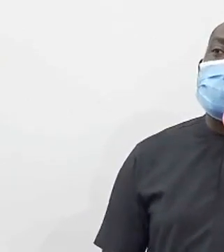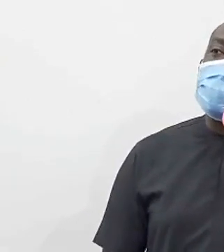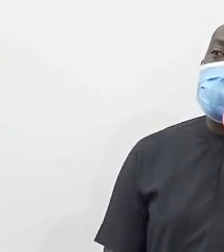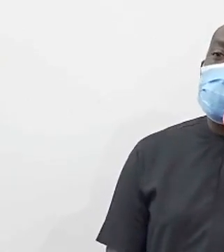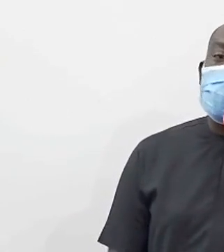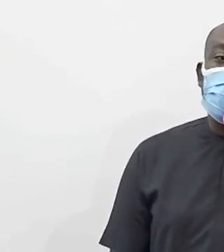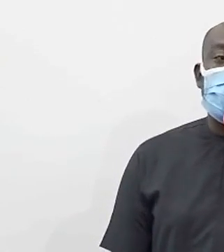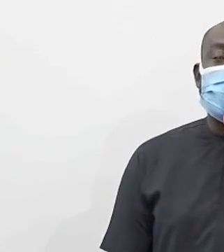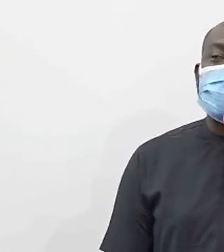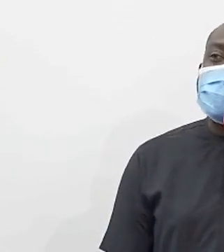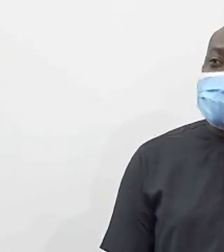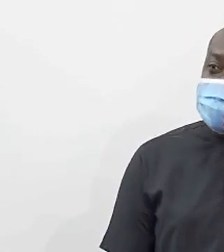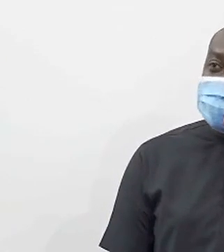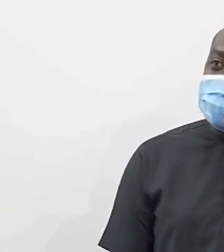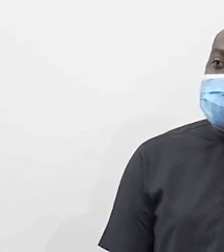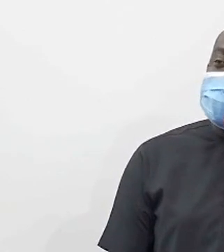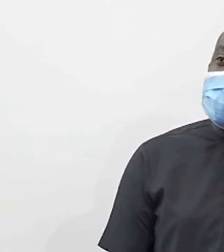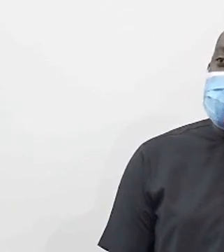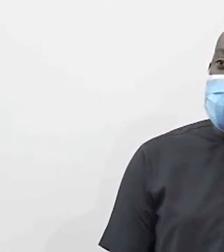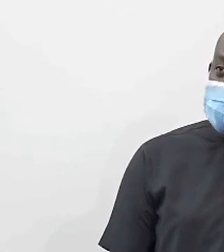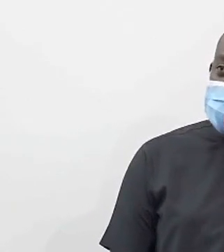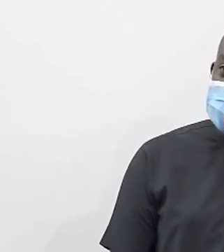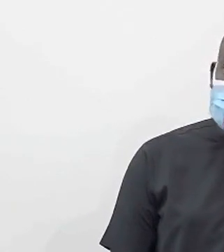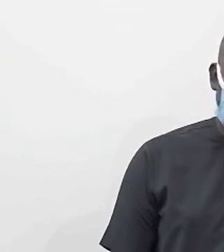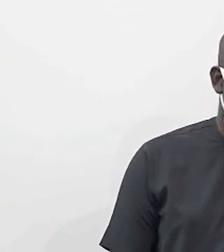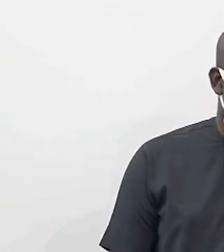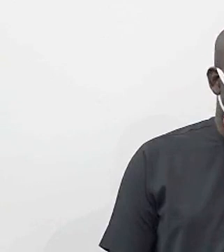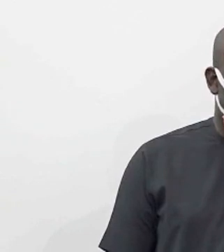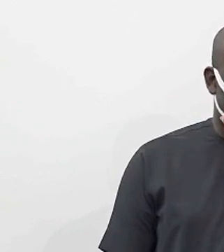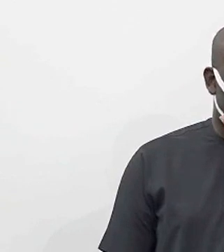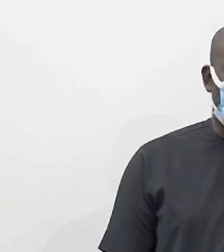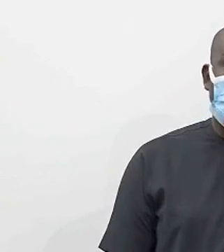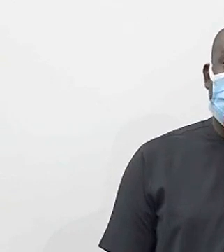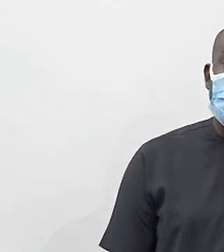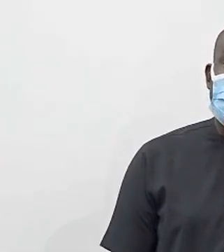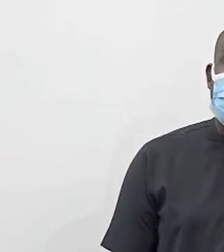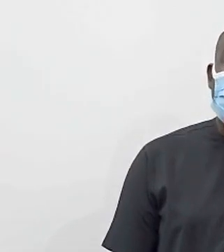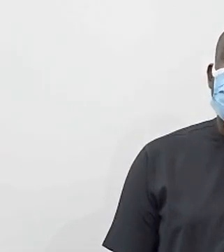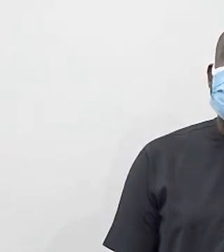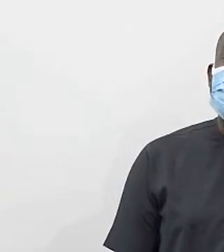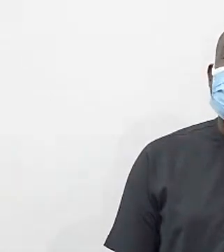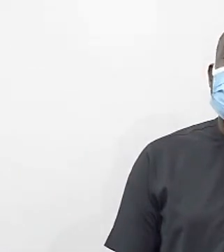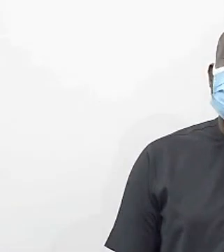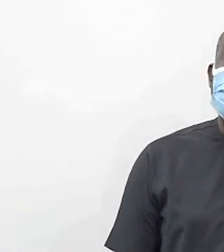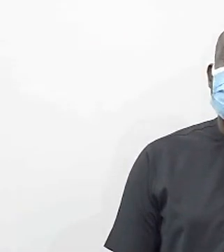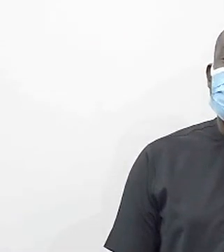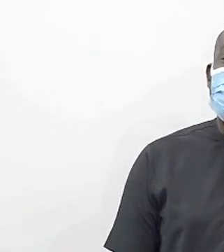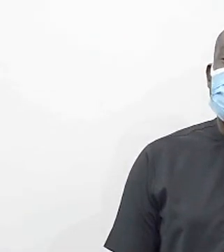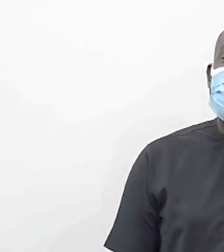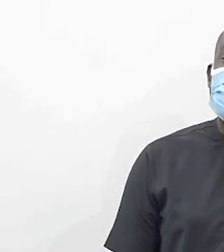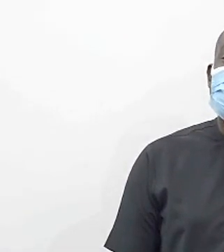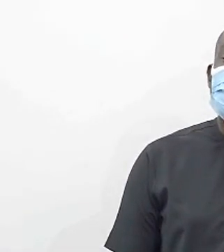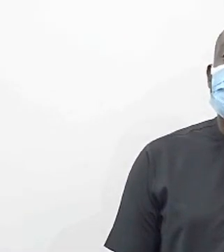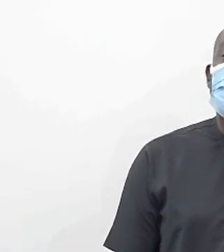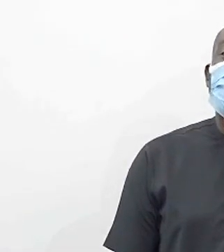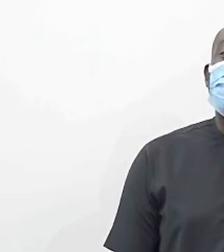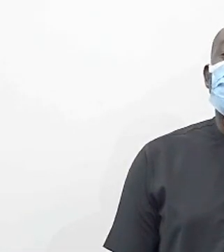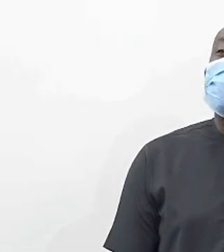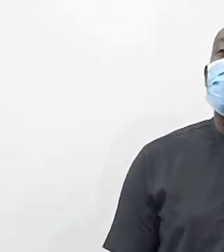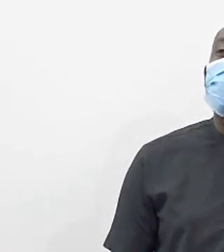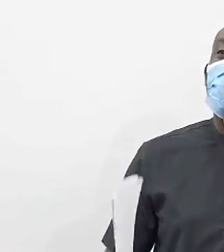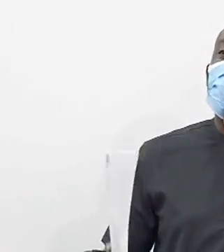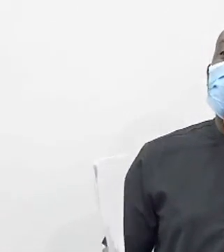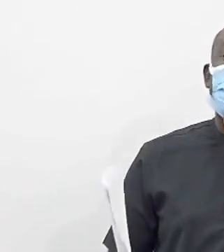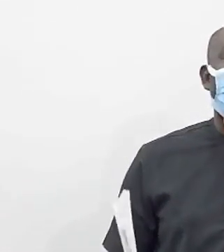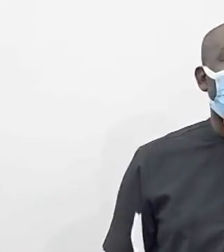The number of tests that are reported. Yes. To what you are saying to the effect that we should